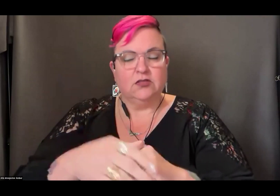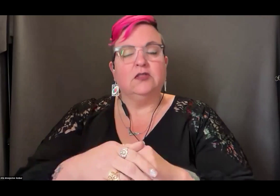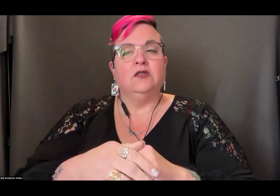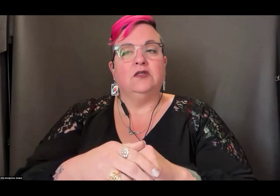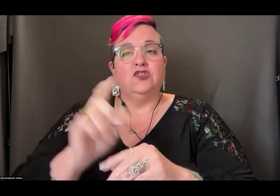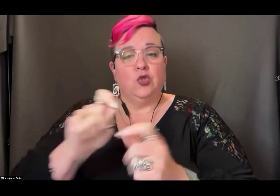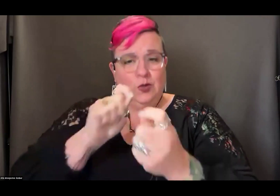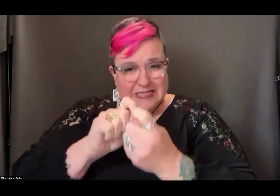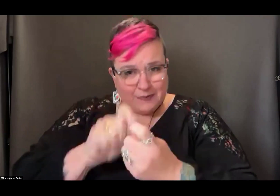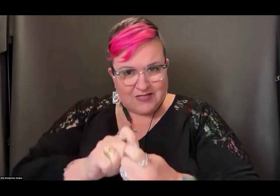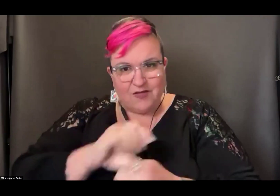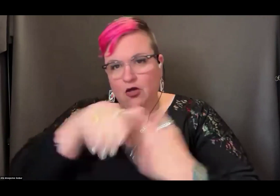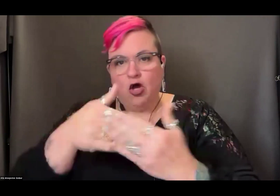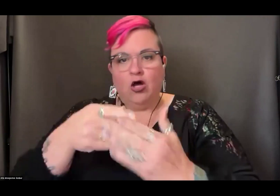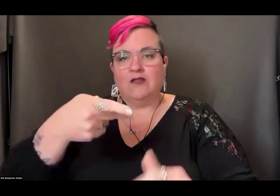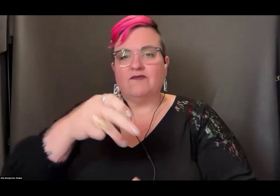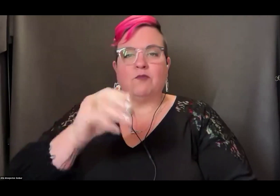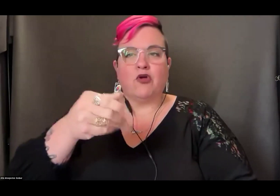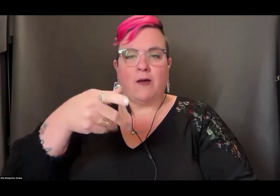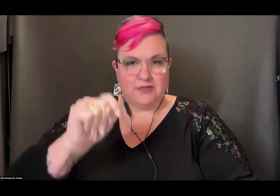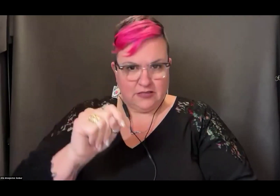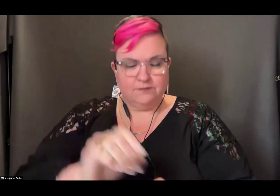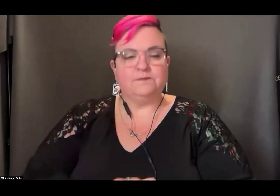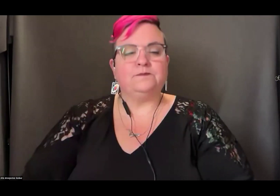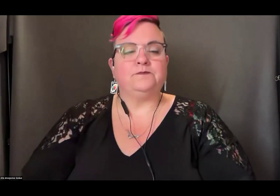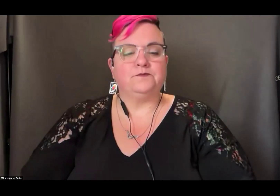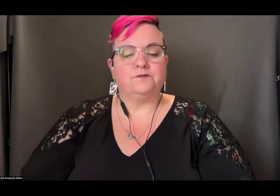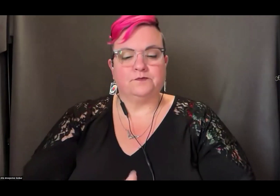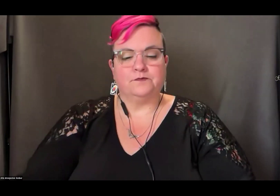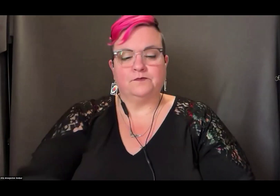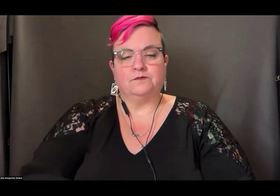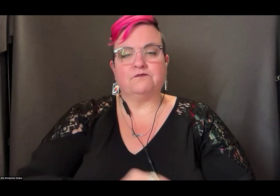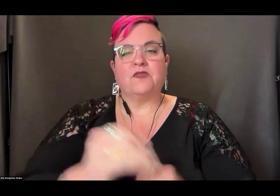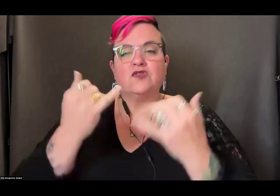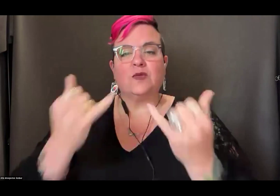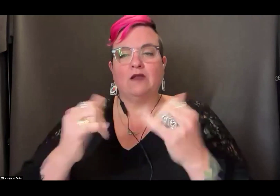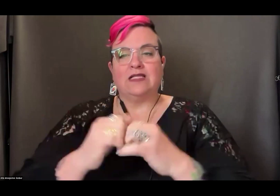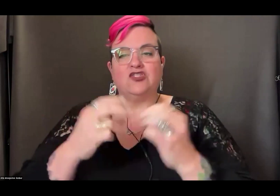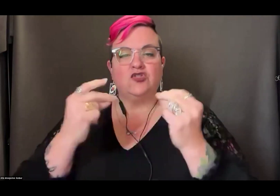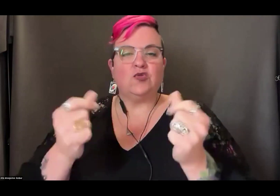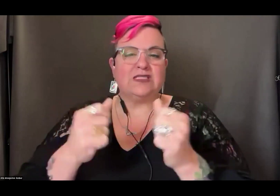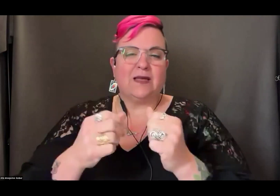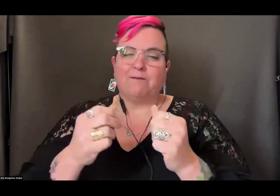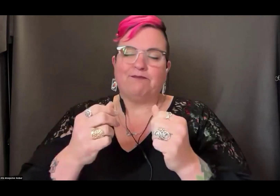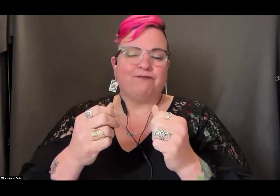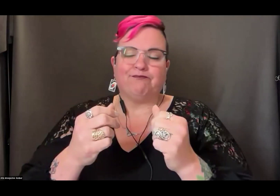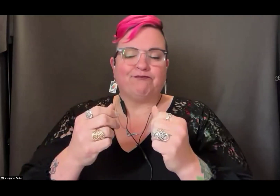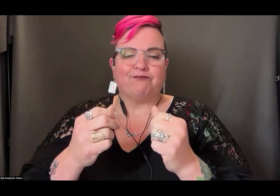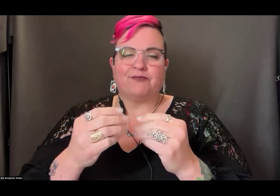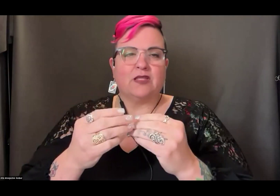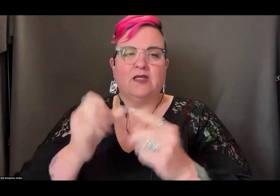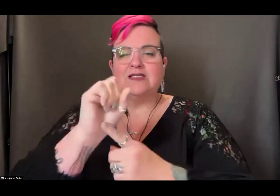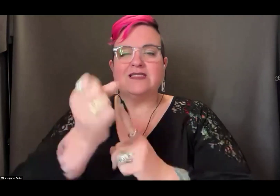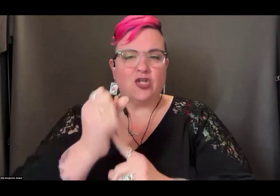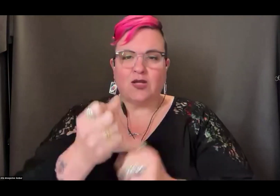be. Let's do some real quick scenario about something realistic, such